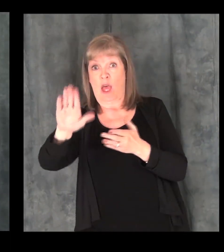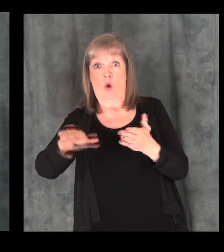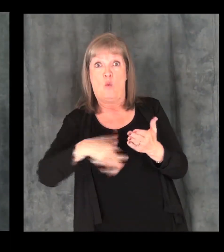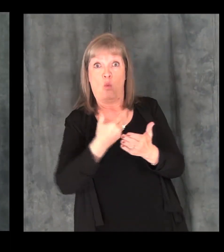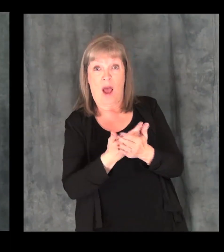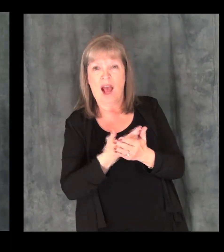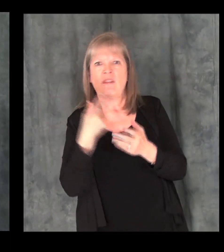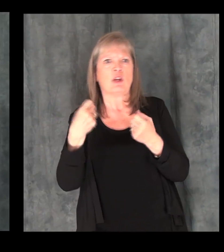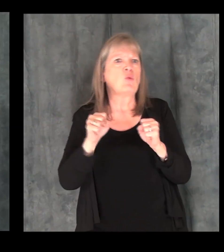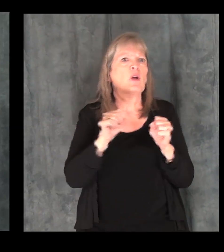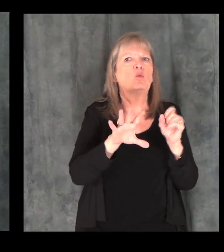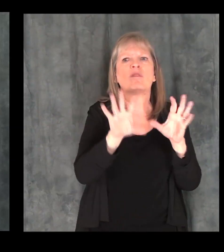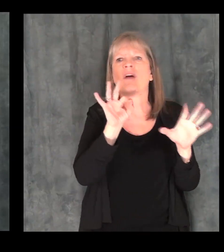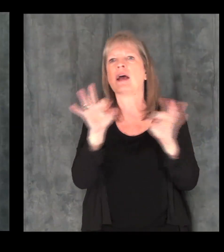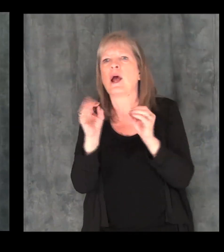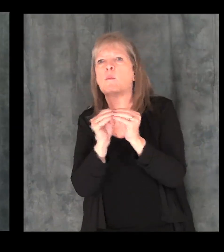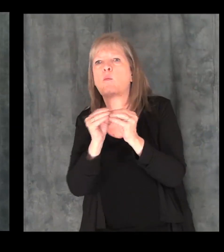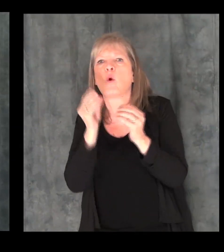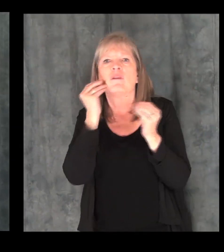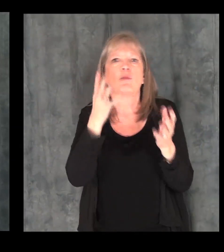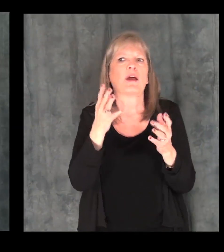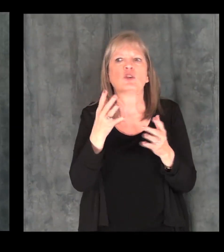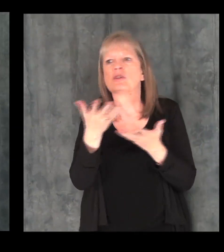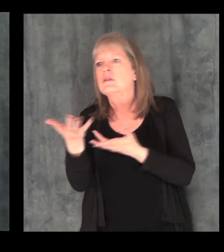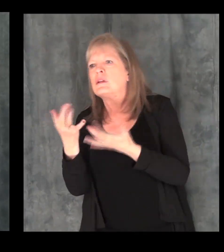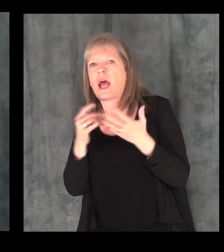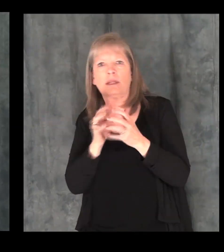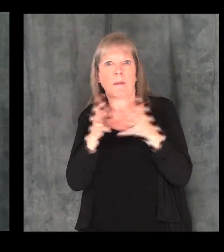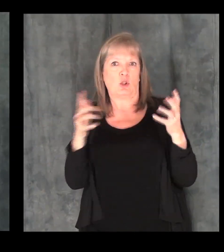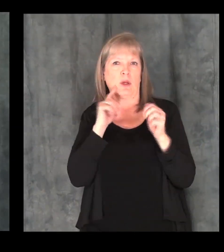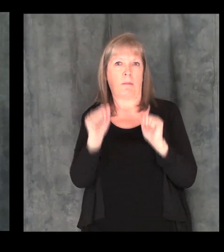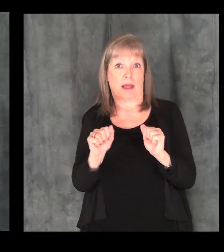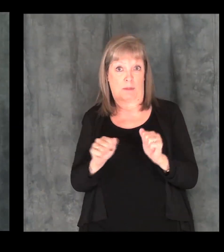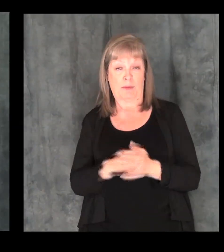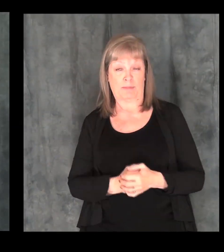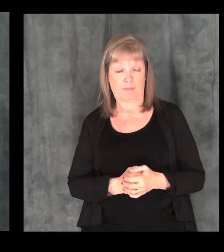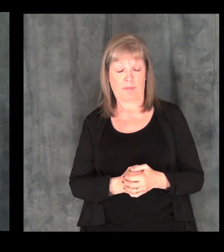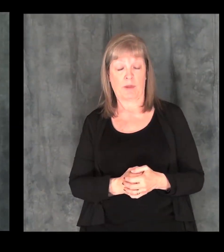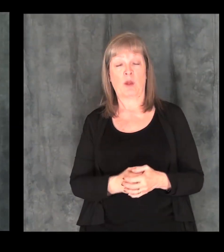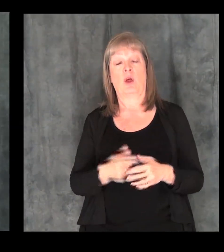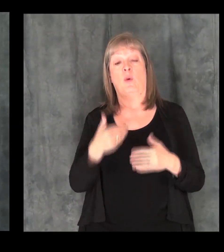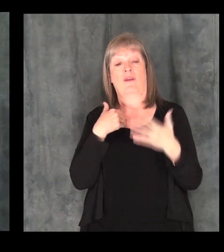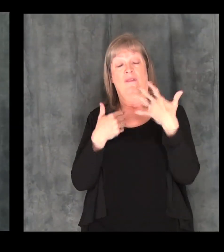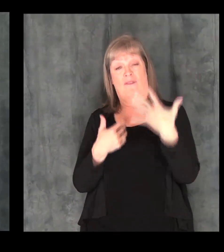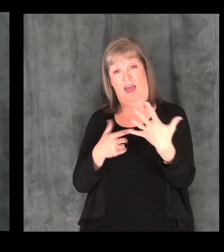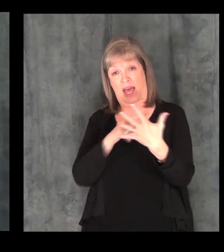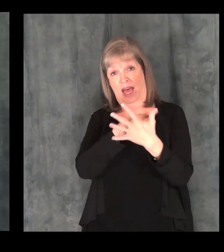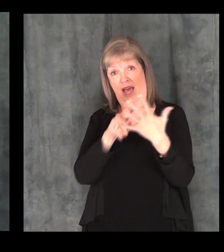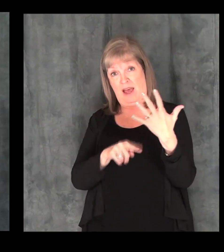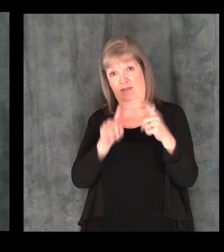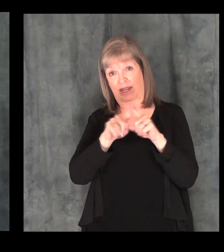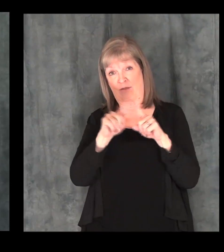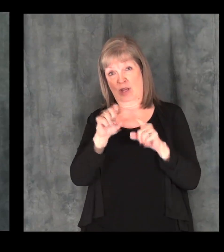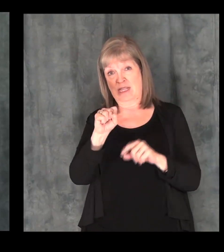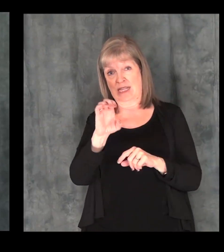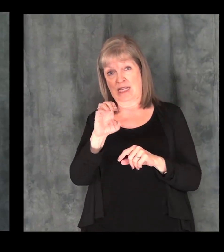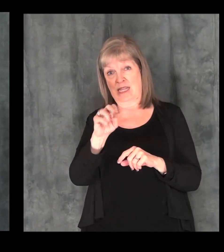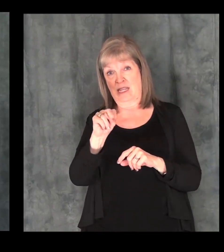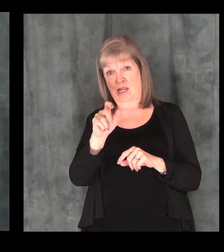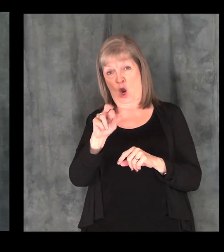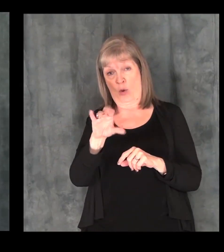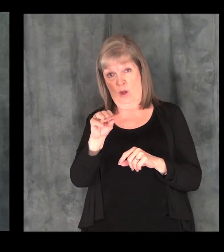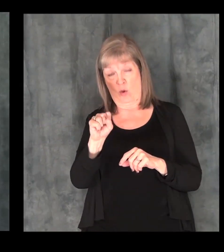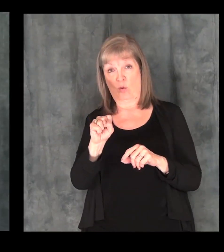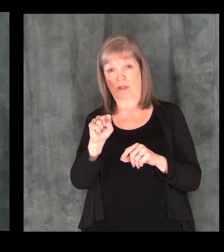of the information that they could get. So we filmed 5 scenarios. You'll see on the PowerPoint